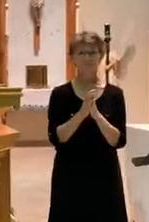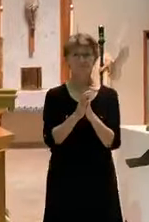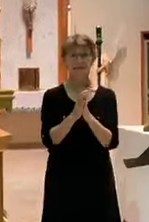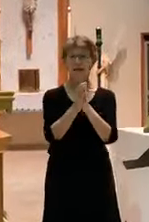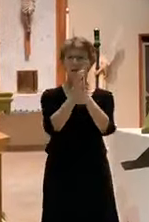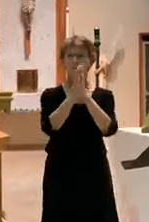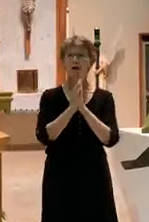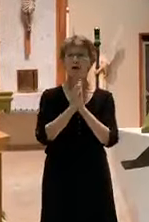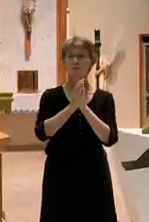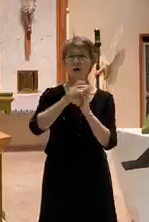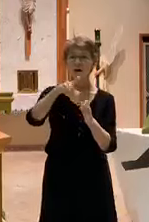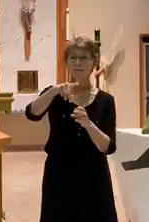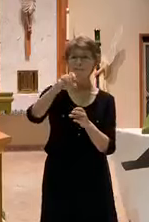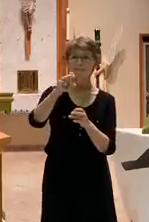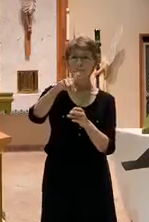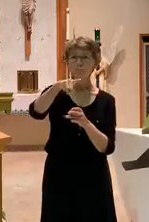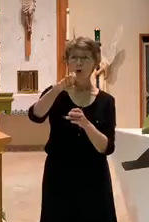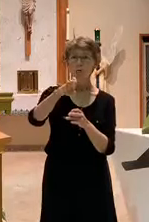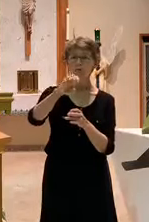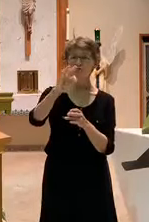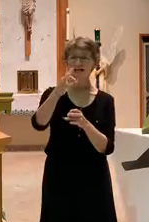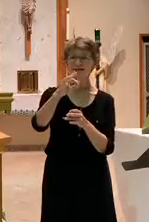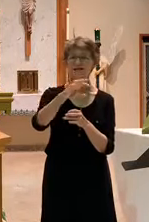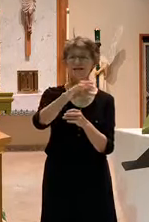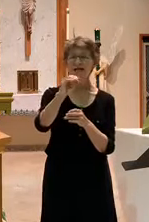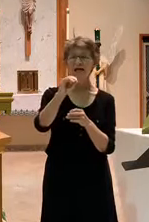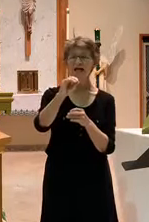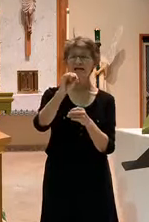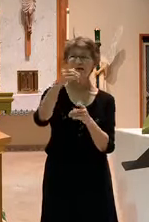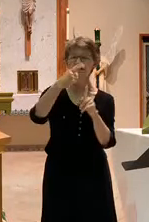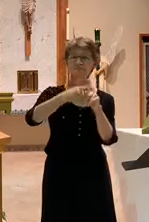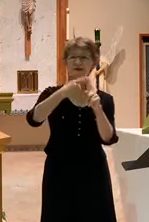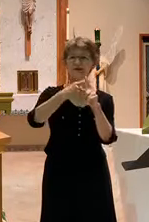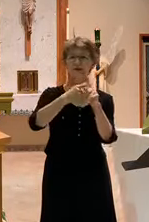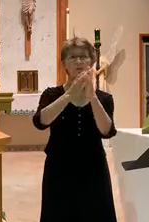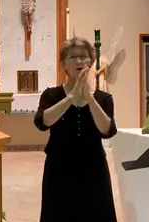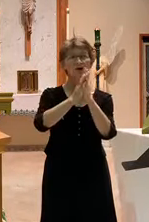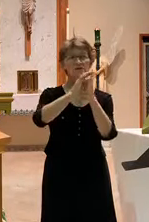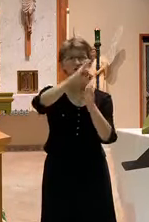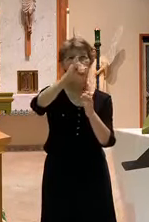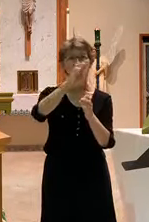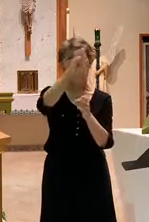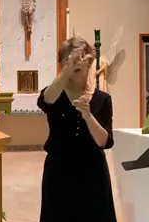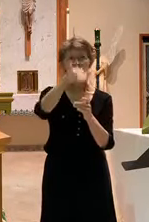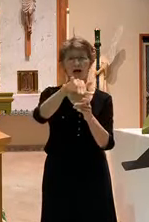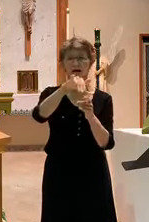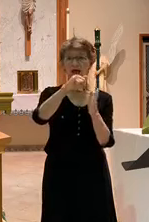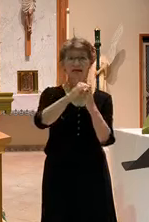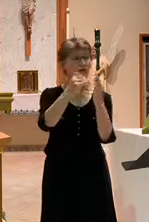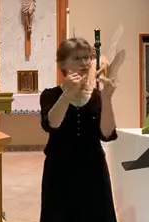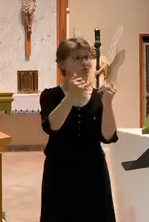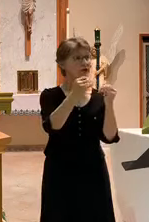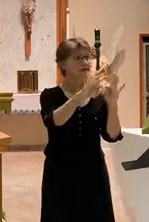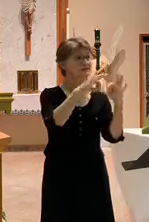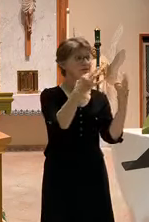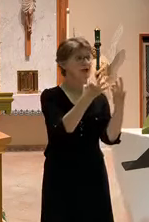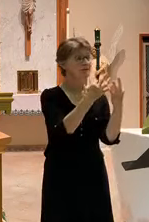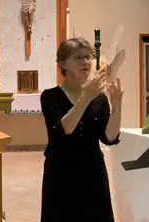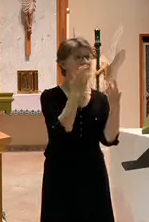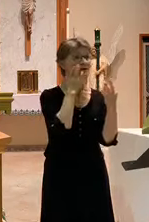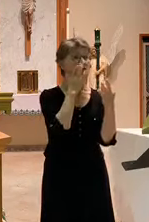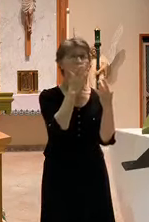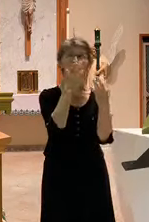For our Pope Francis, and for his monthly intention for July, that today's families may be accompanied